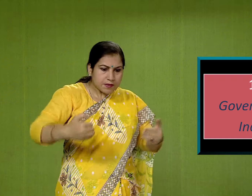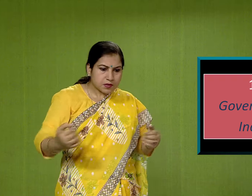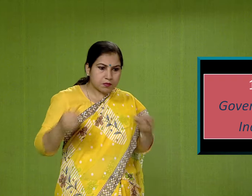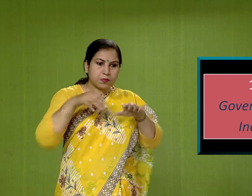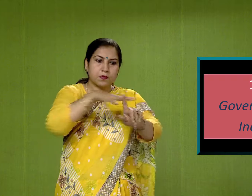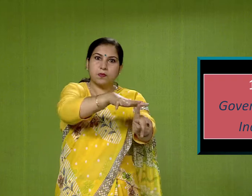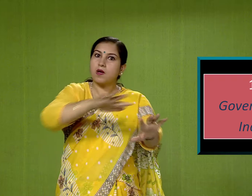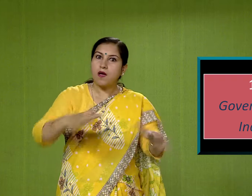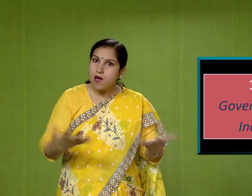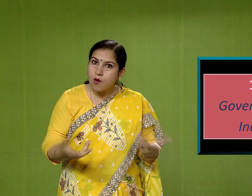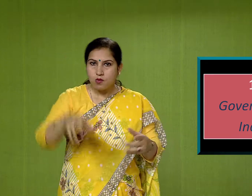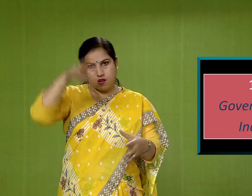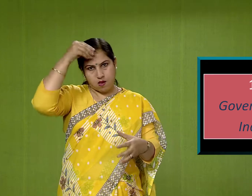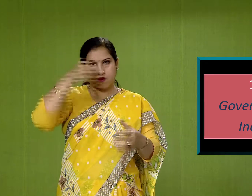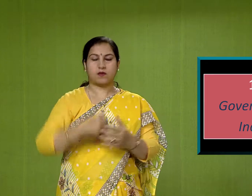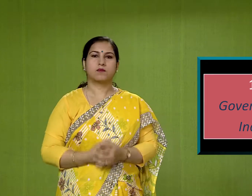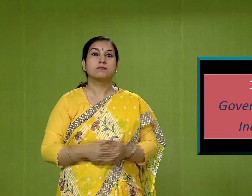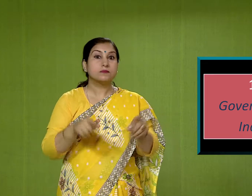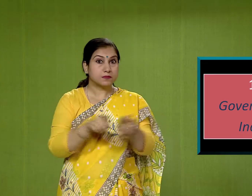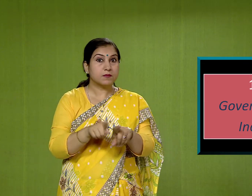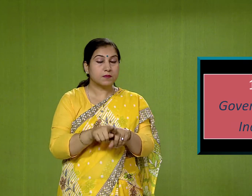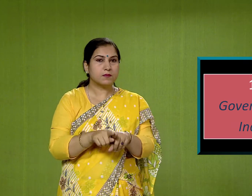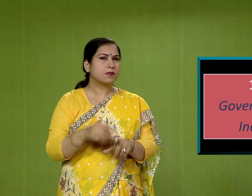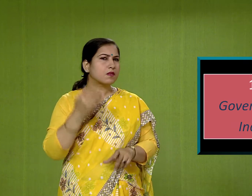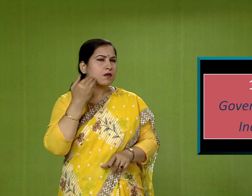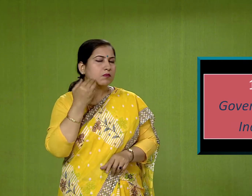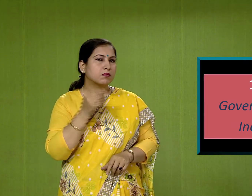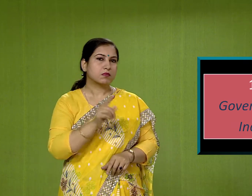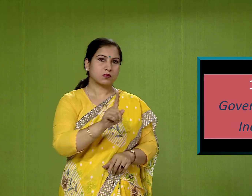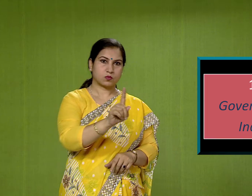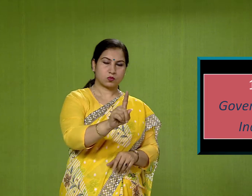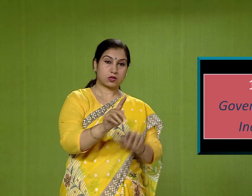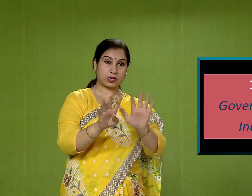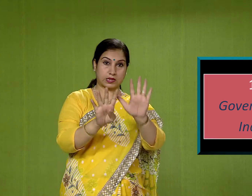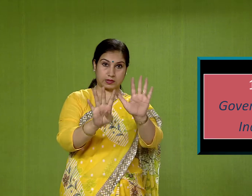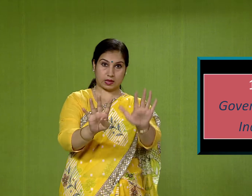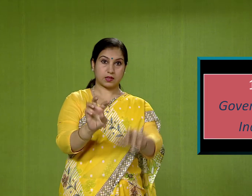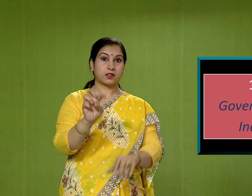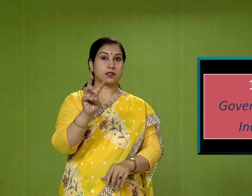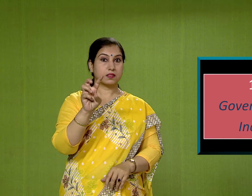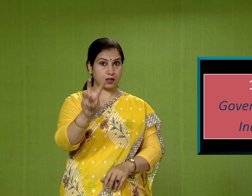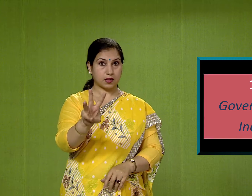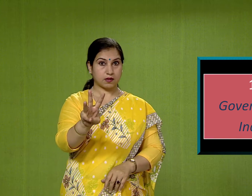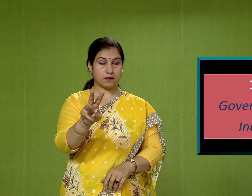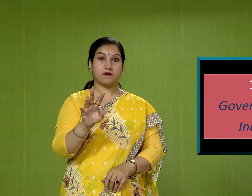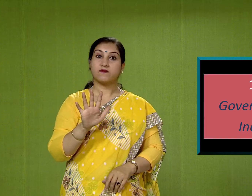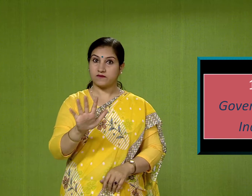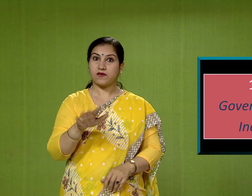Learners, in the year 1935, the Government of India Act